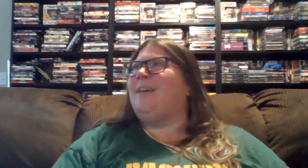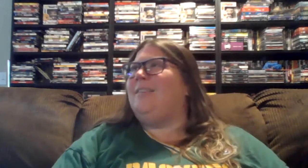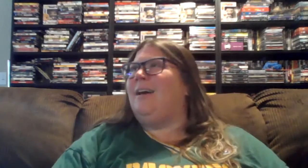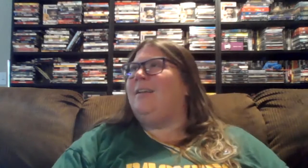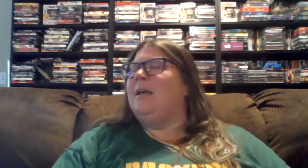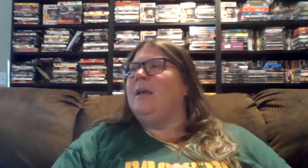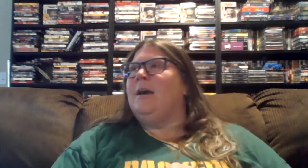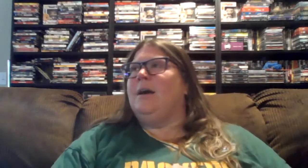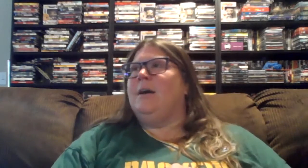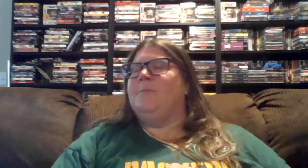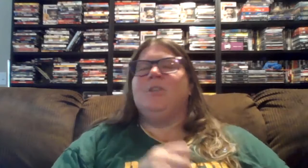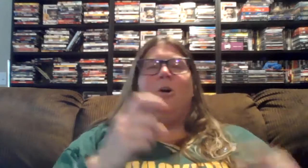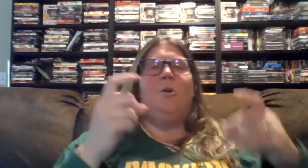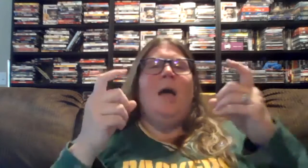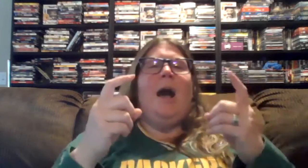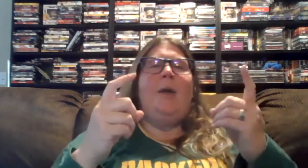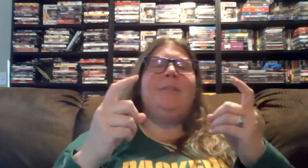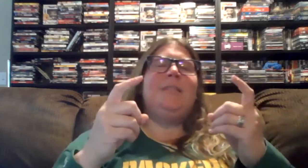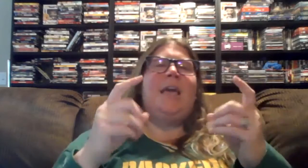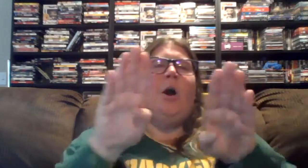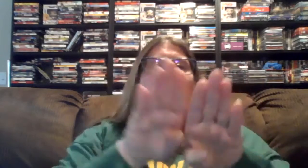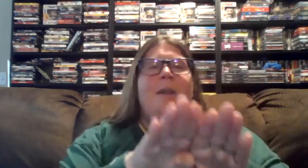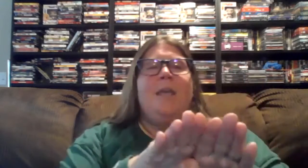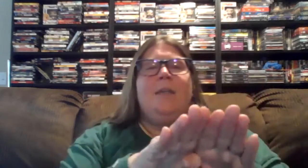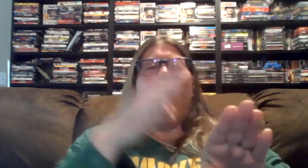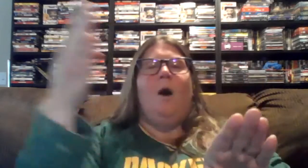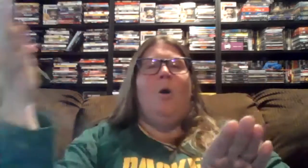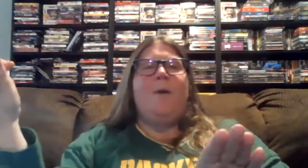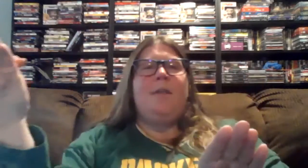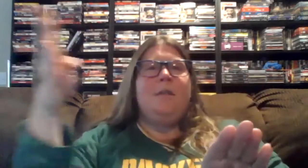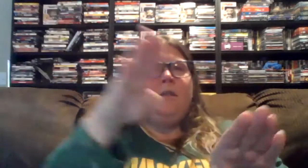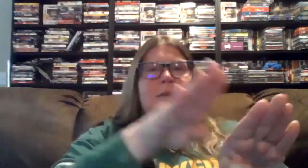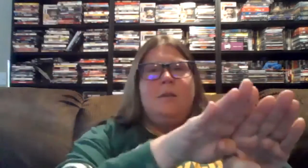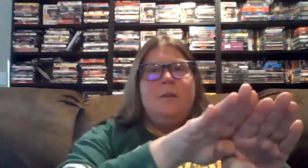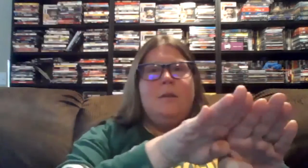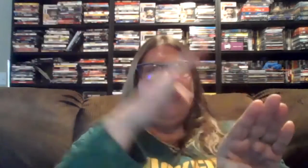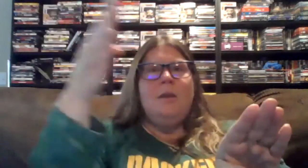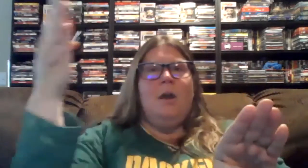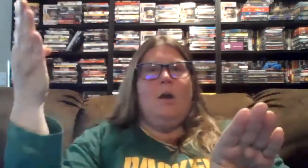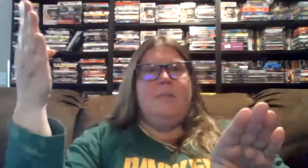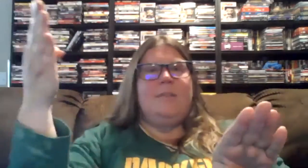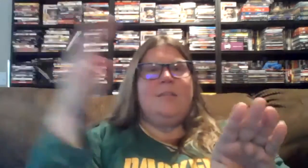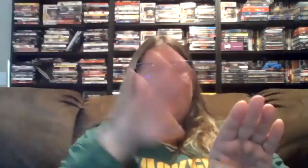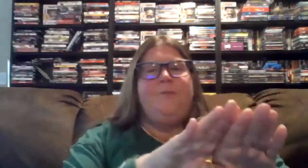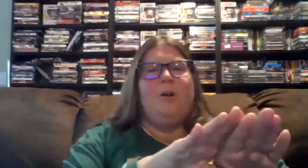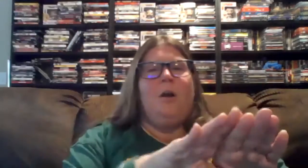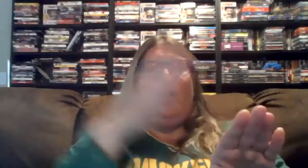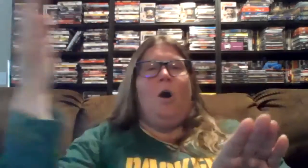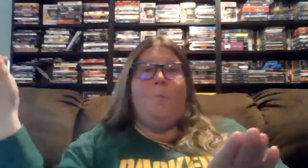sign that? So I would say opening. So open. This is the sign for open